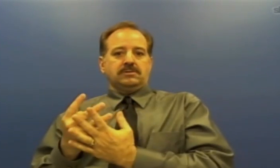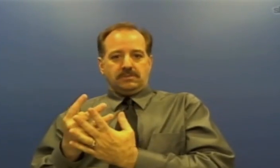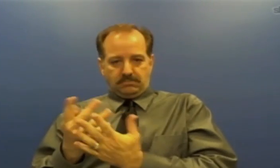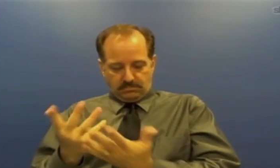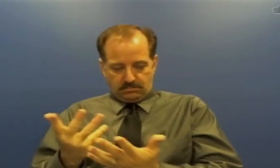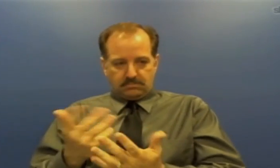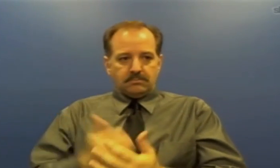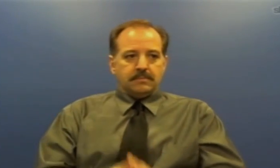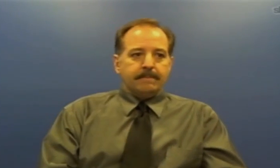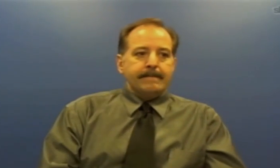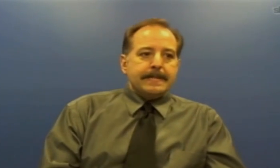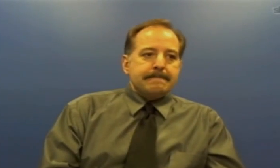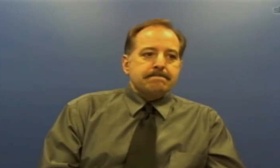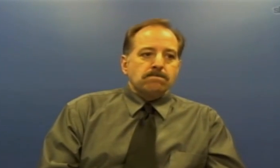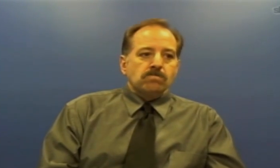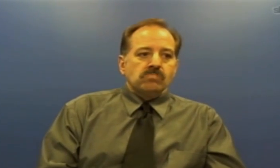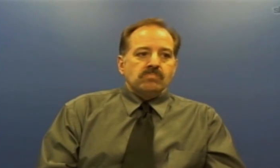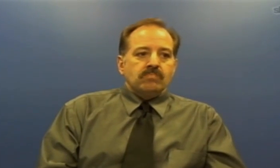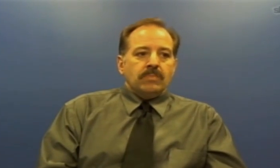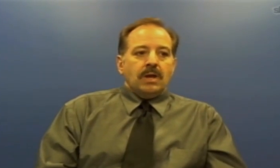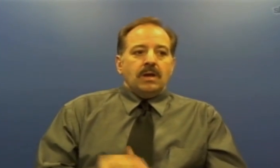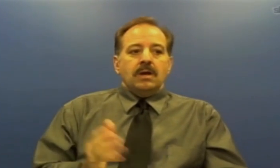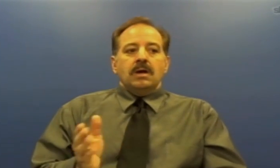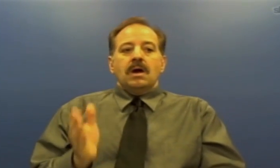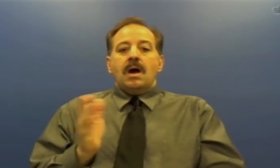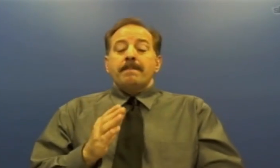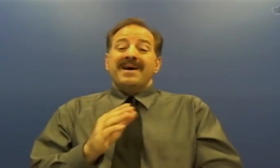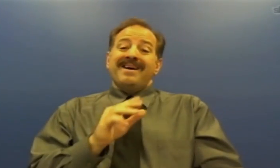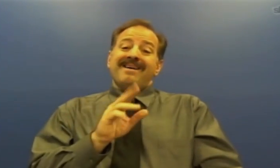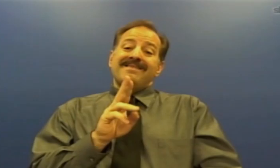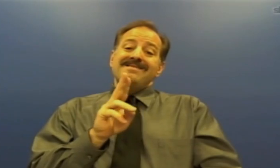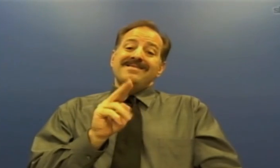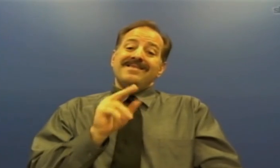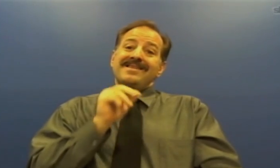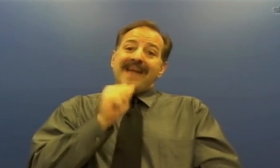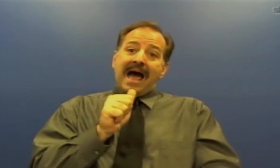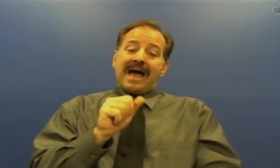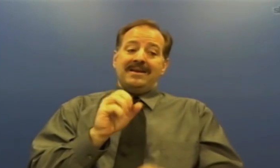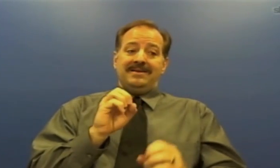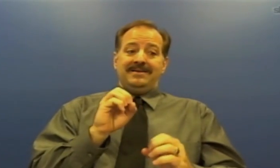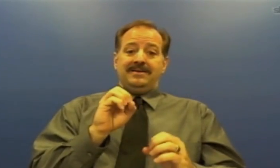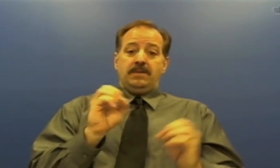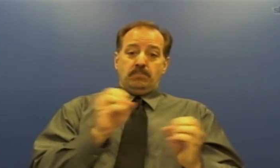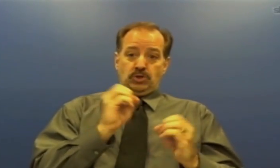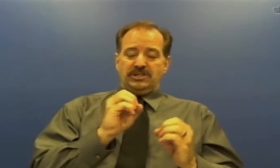are things that need to be considered while a person is imprisoned. So we provide VRI services for that as well.